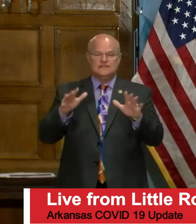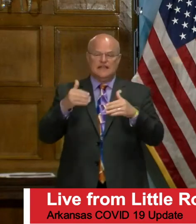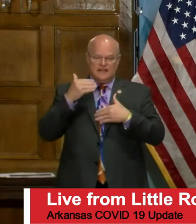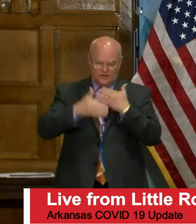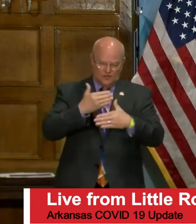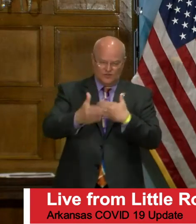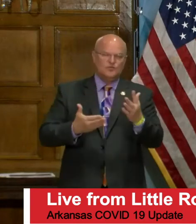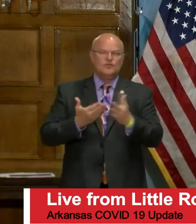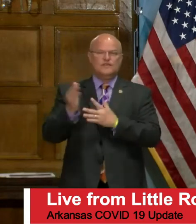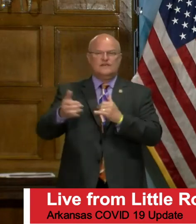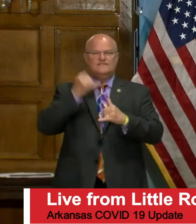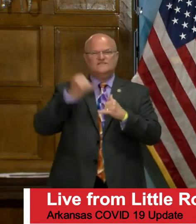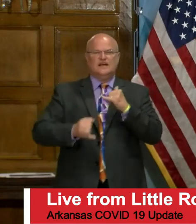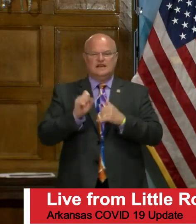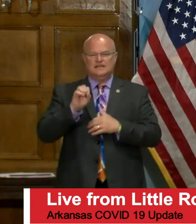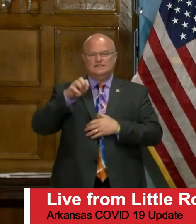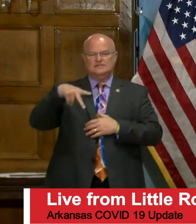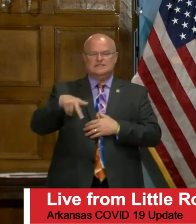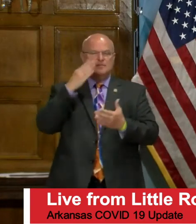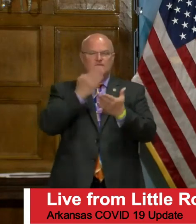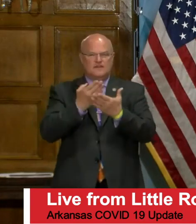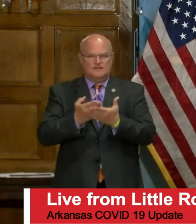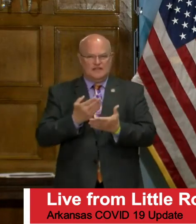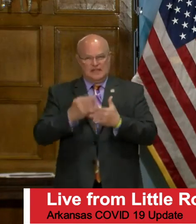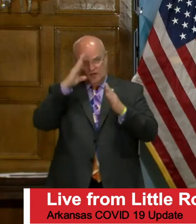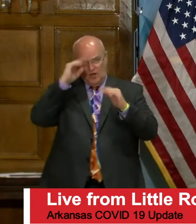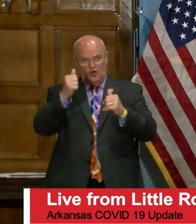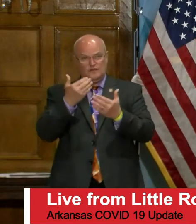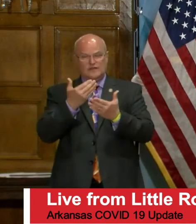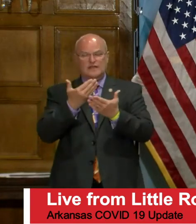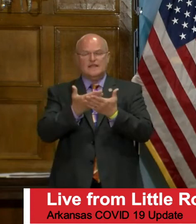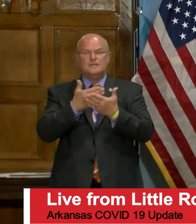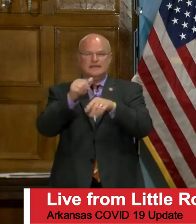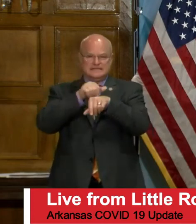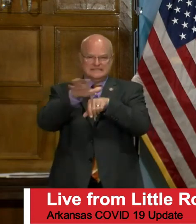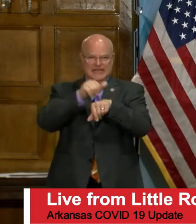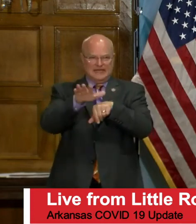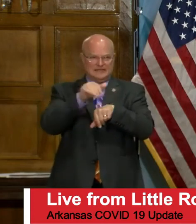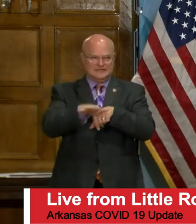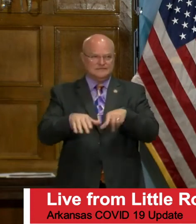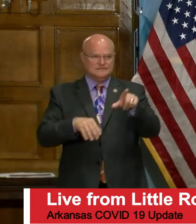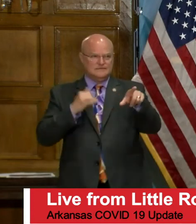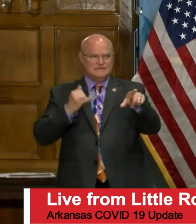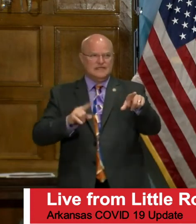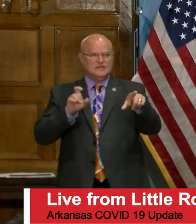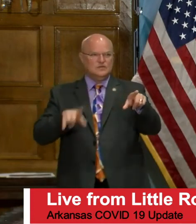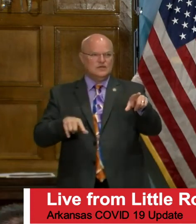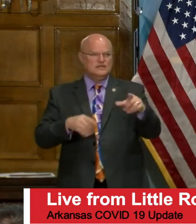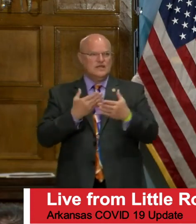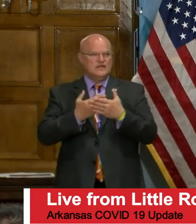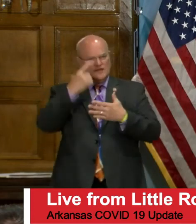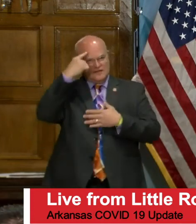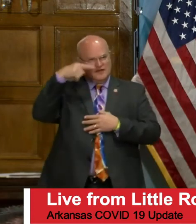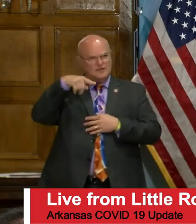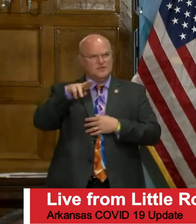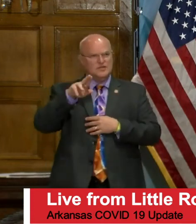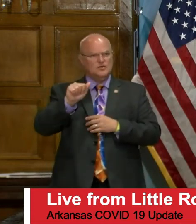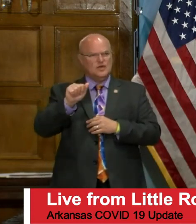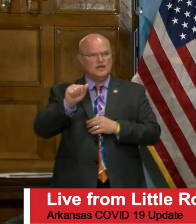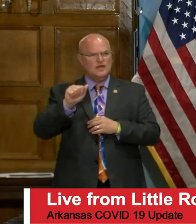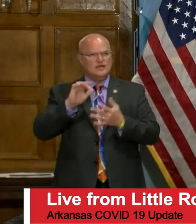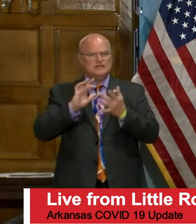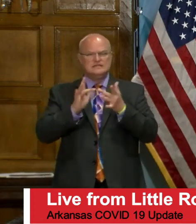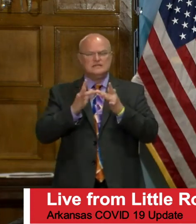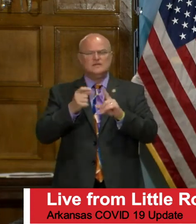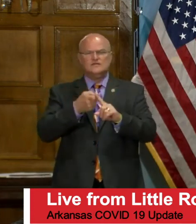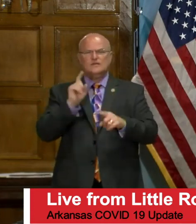go through the final step of verification and hopefully getting the checks out. Last question. Funding for the PUA website come